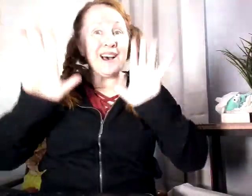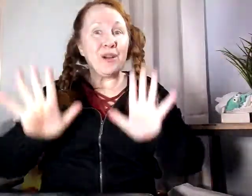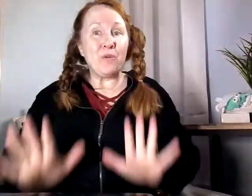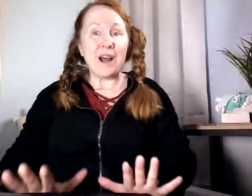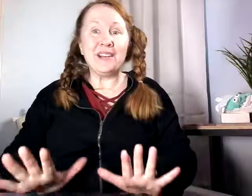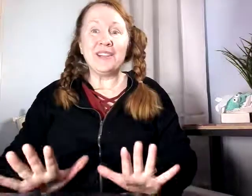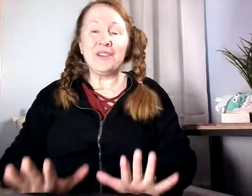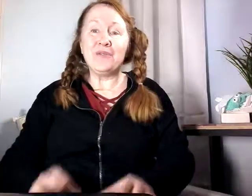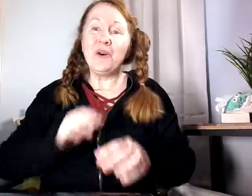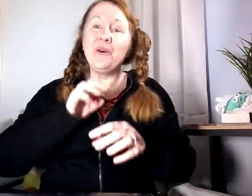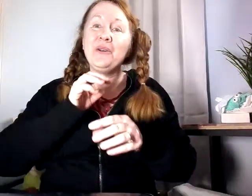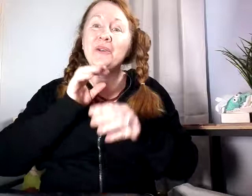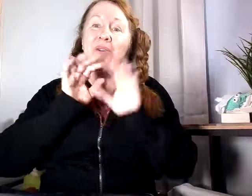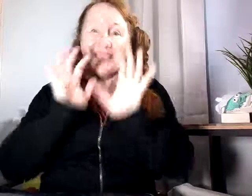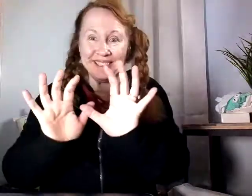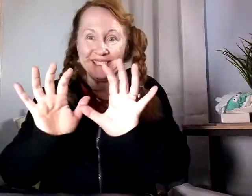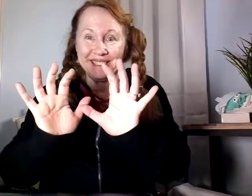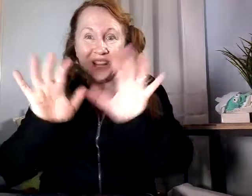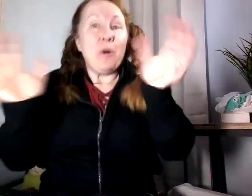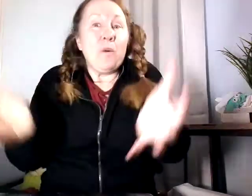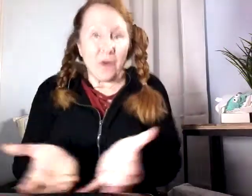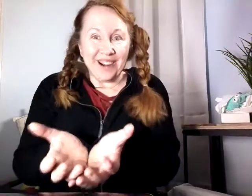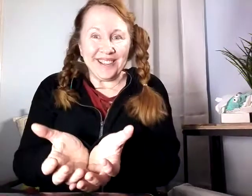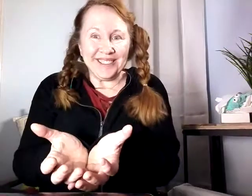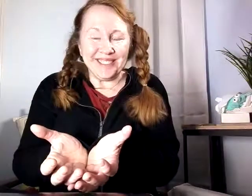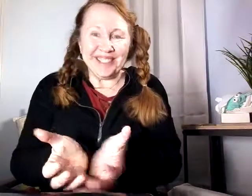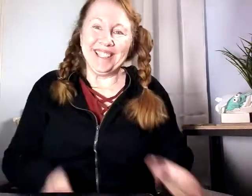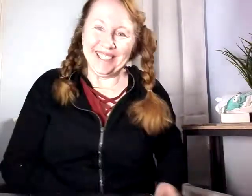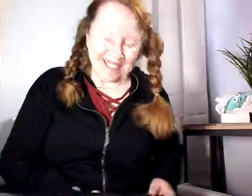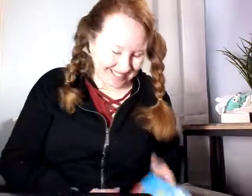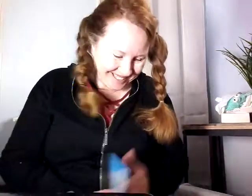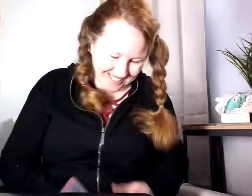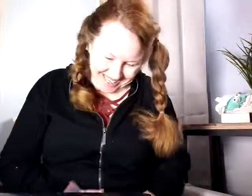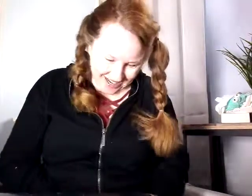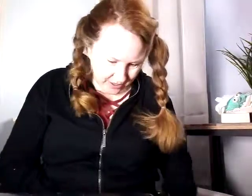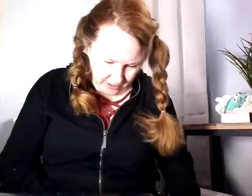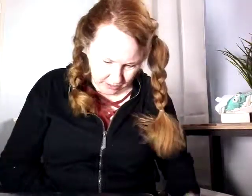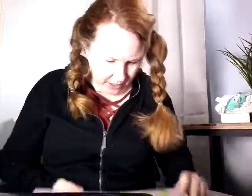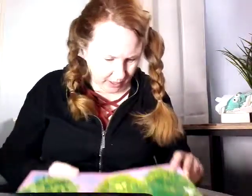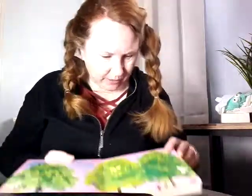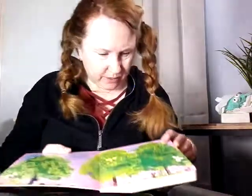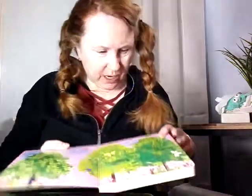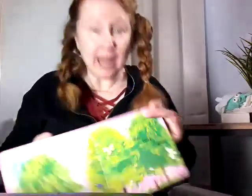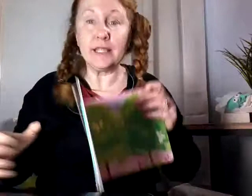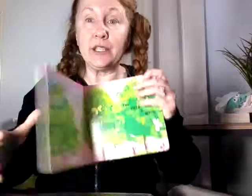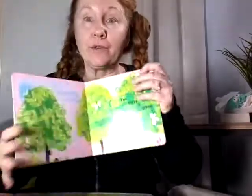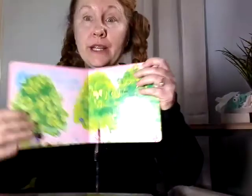a wonderful world. Okay, so we have I see trees